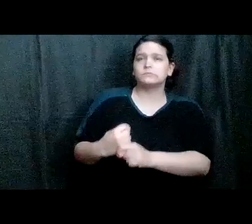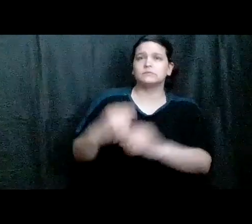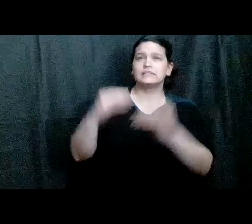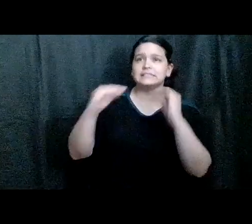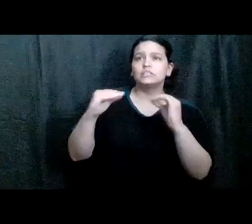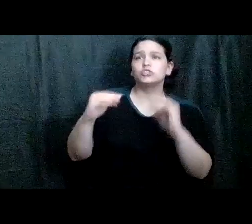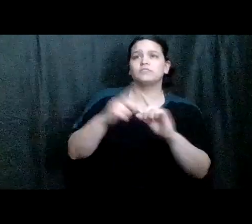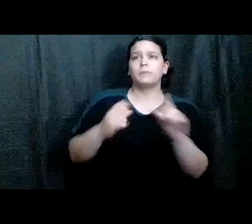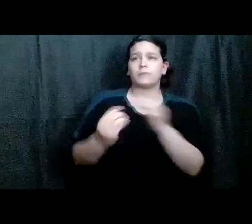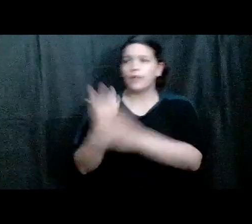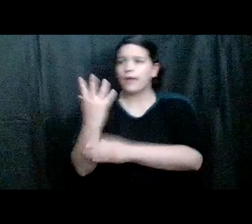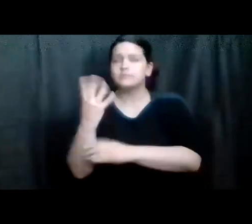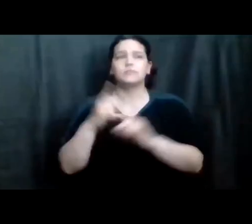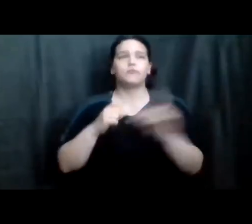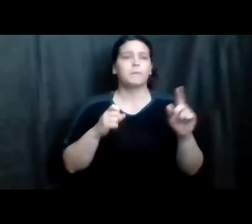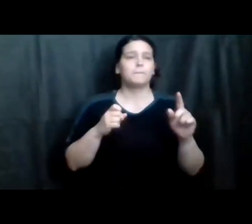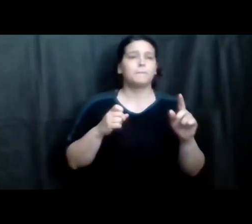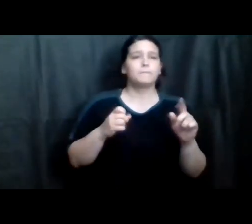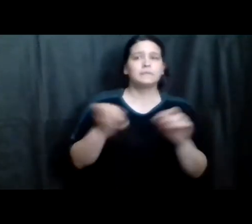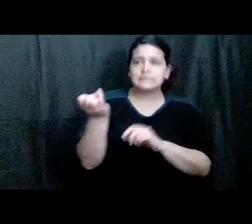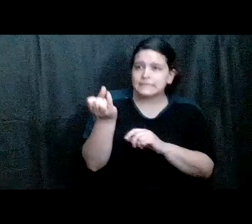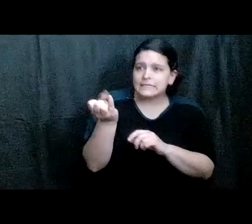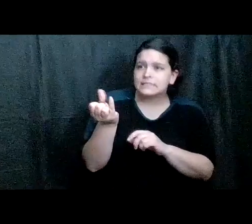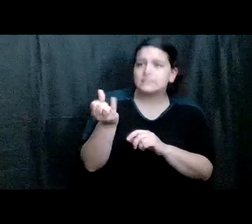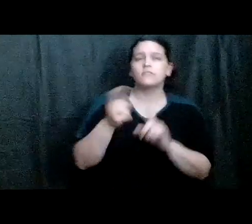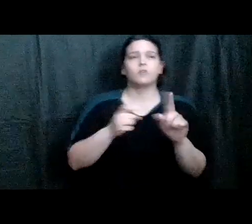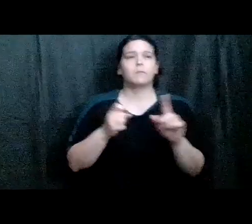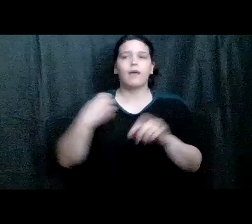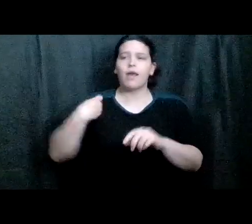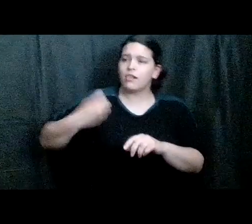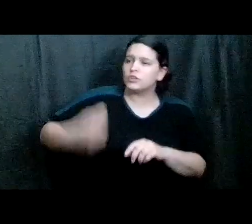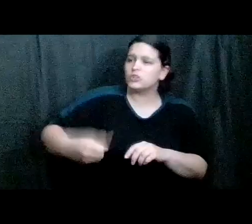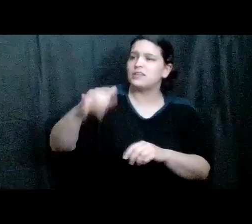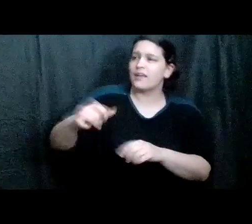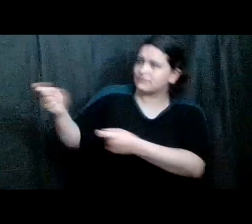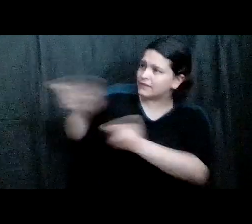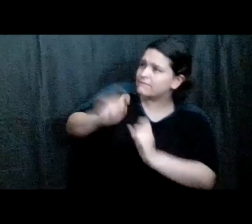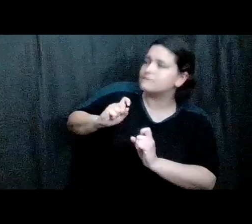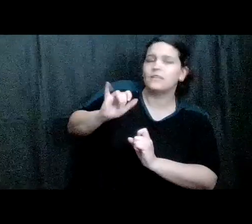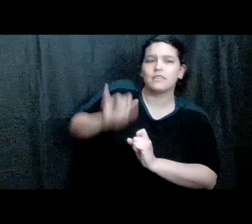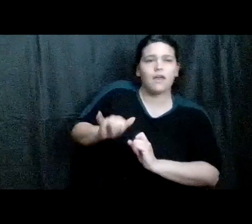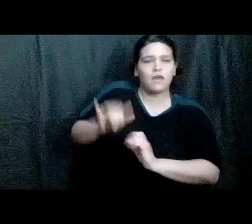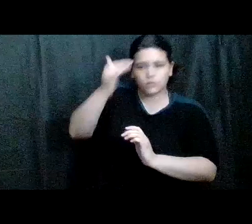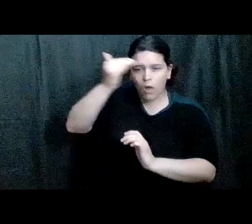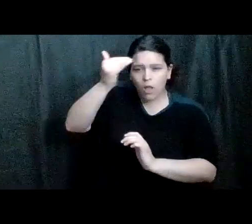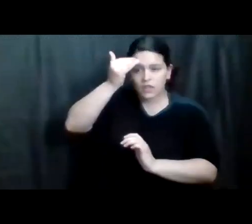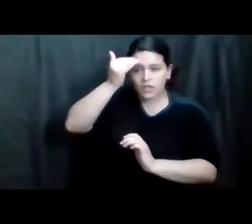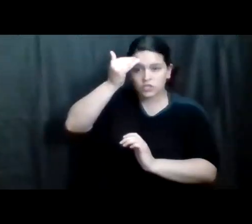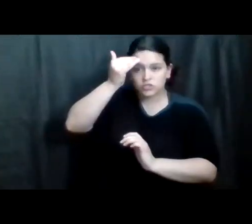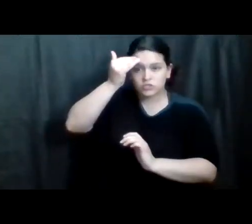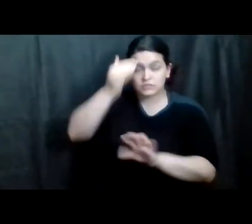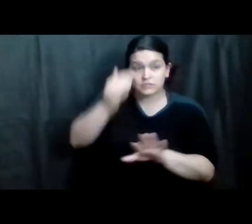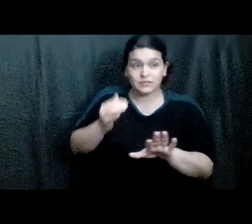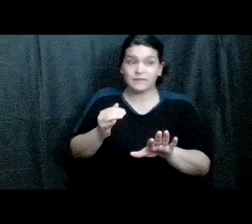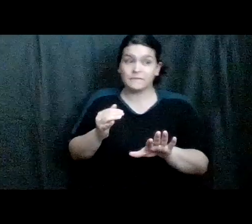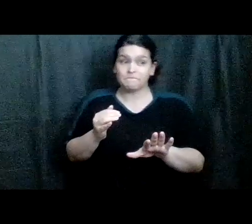seeds, of our elders who saw to it that this knowledge was passed on despite white supremacist, colonial,